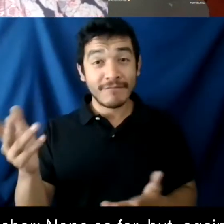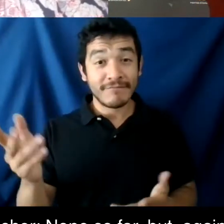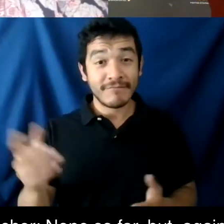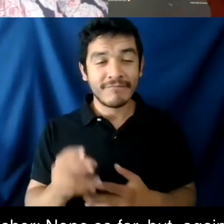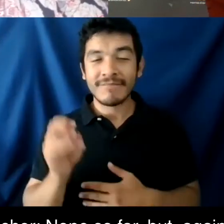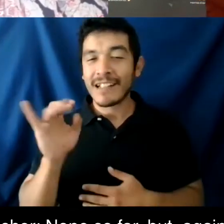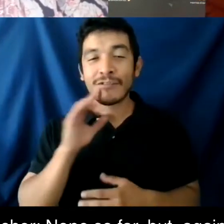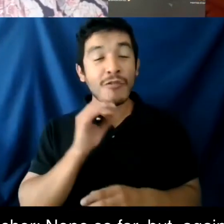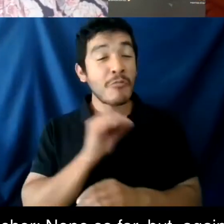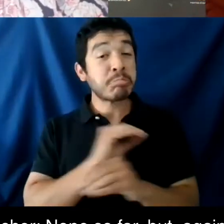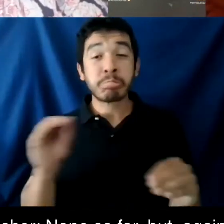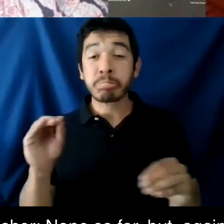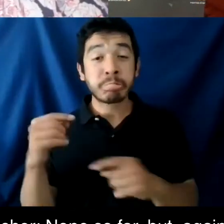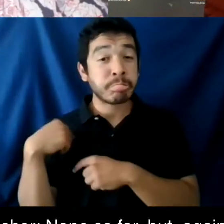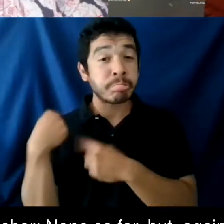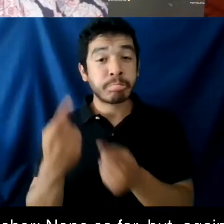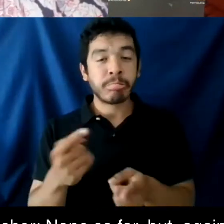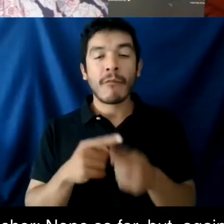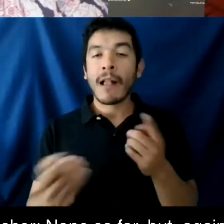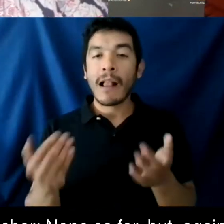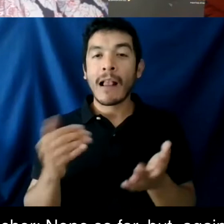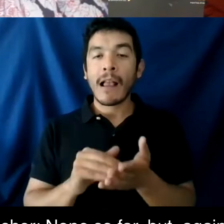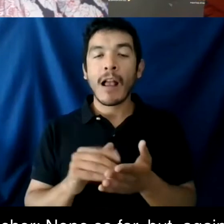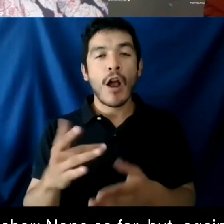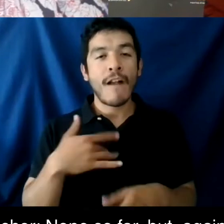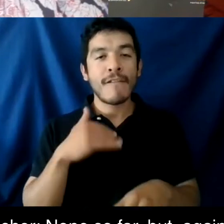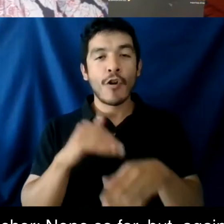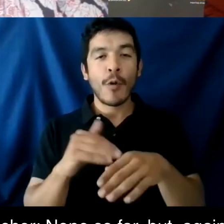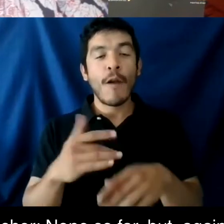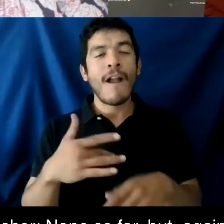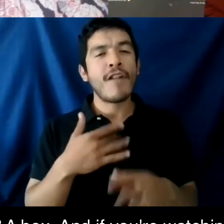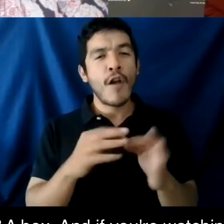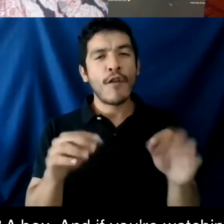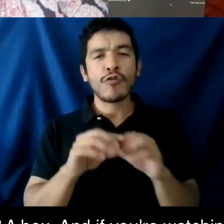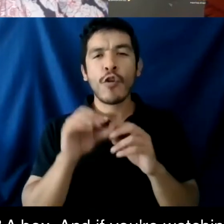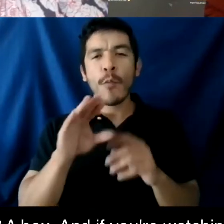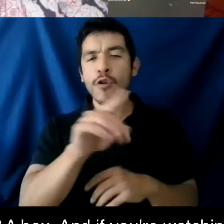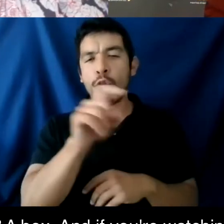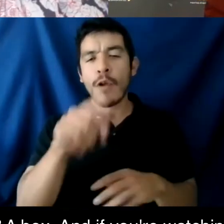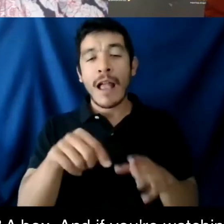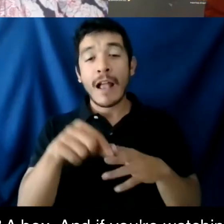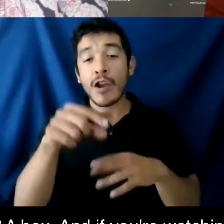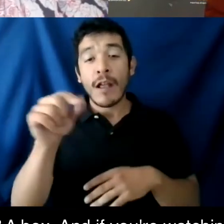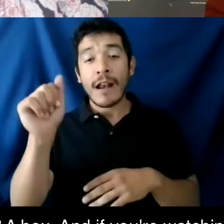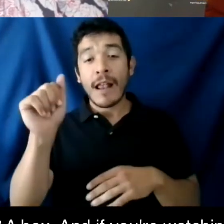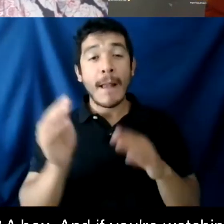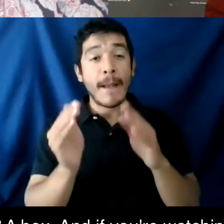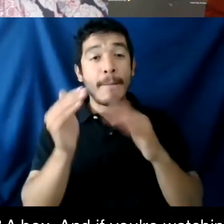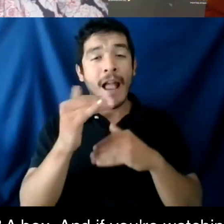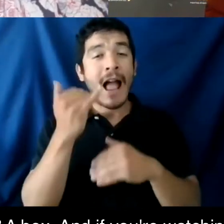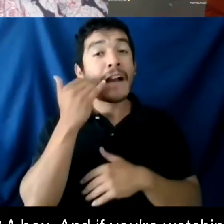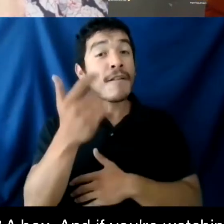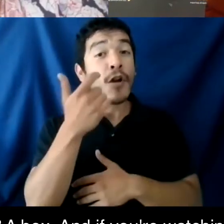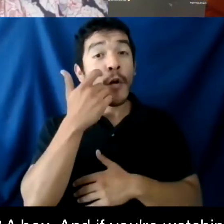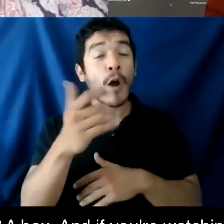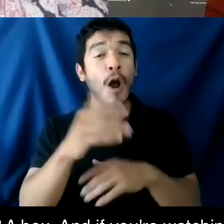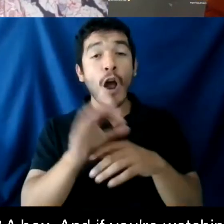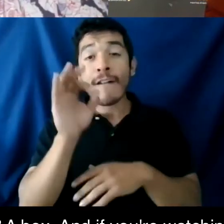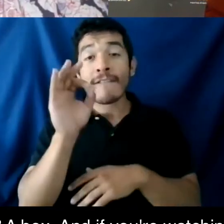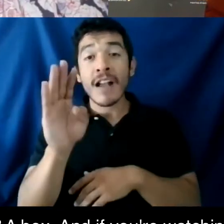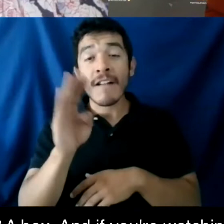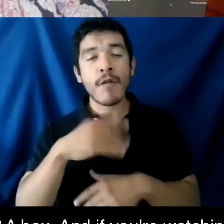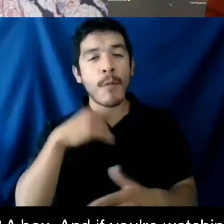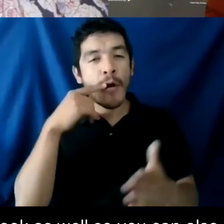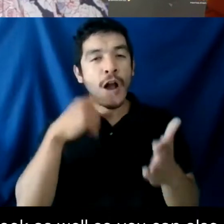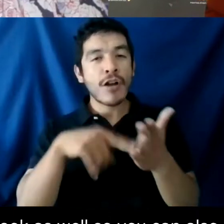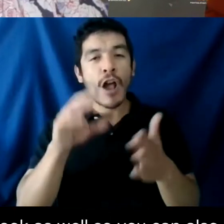None so far, but again, another reminder, feel free to put your questions in the Q&A box. And if you're watching us on Facebook, I'm checking